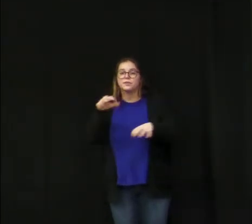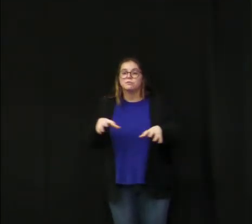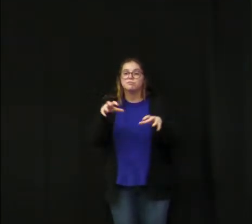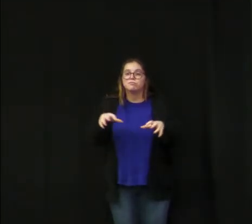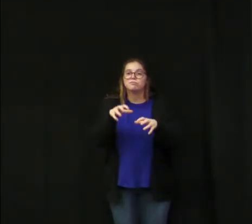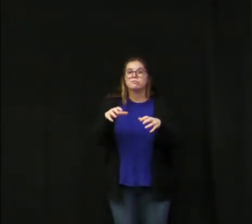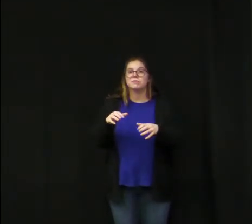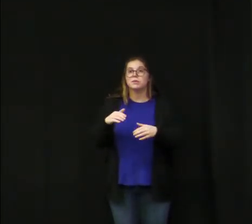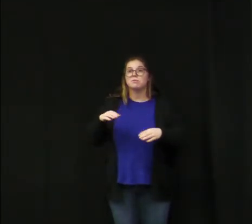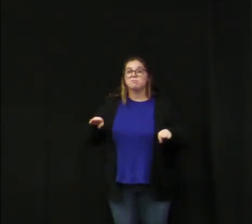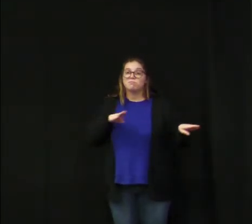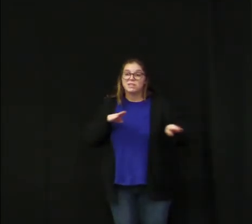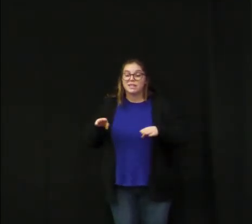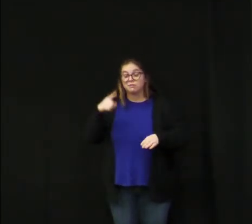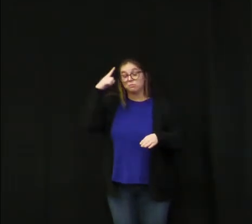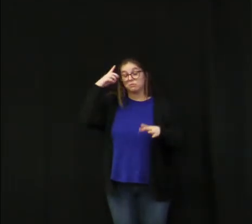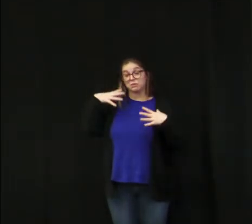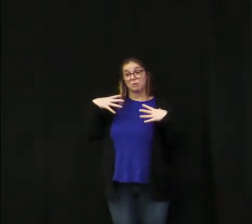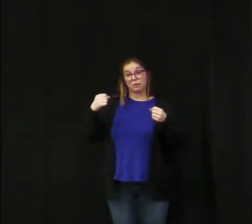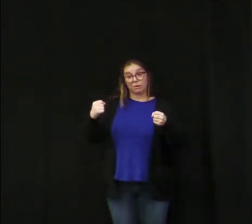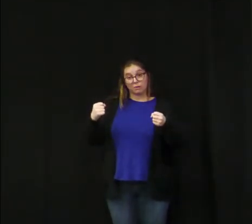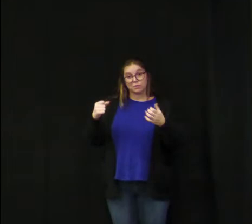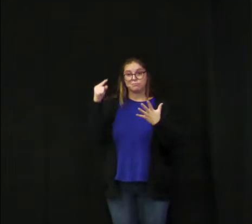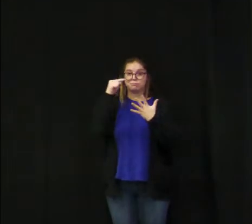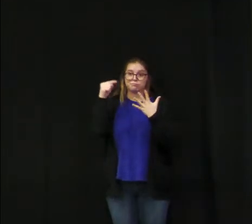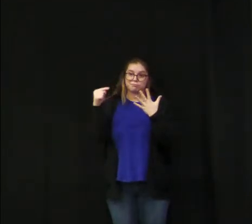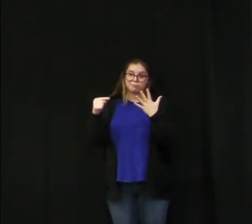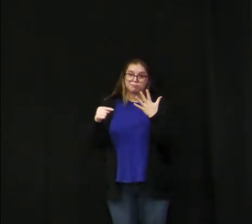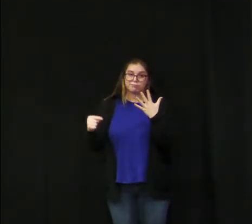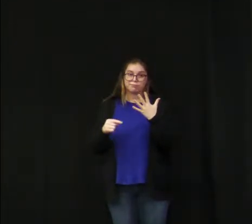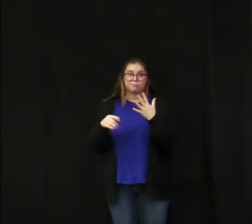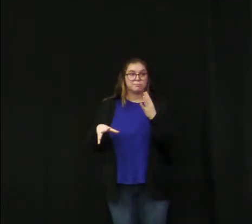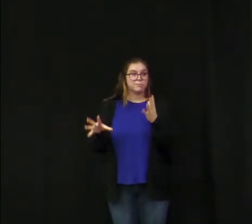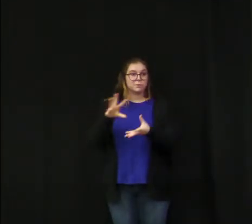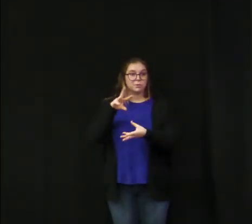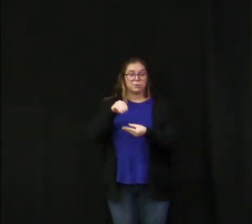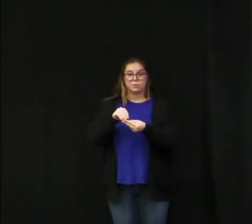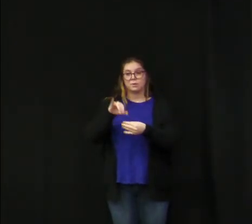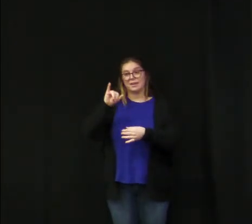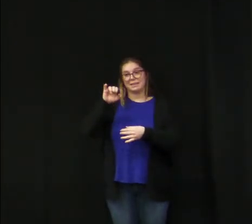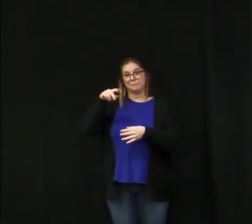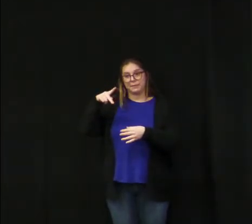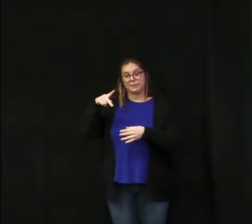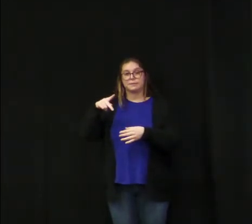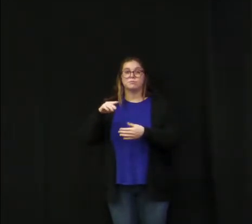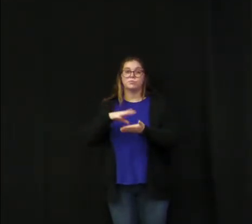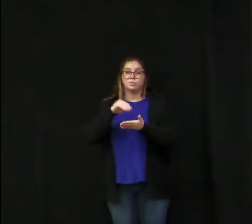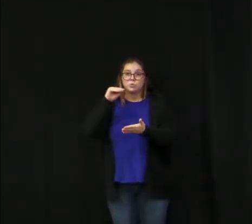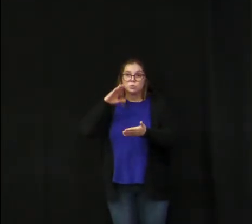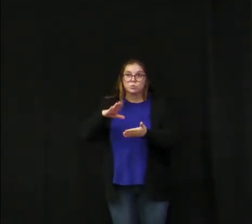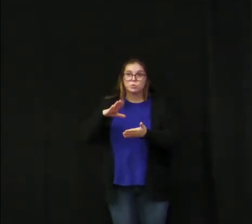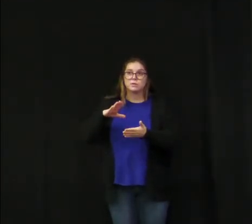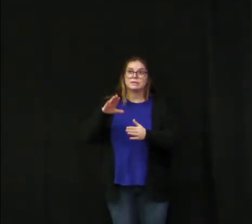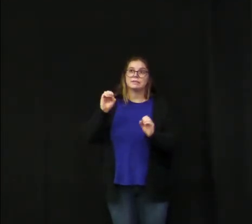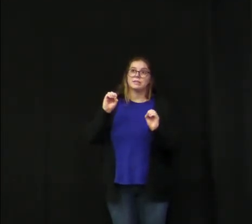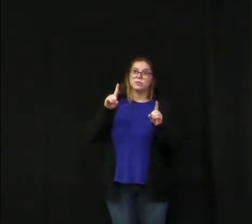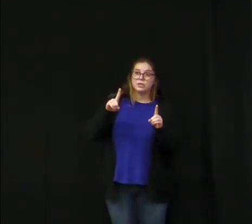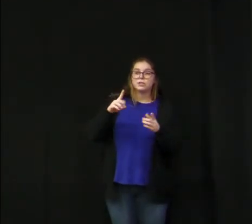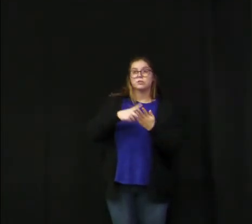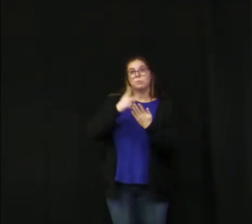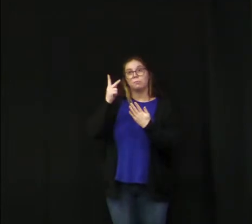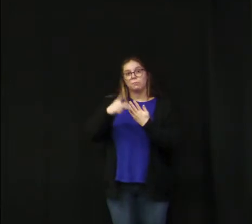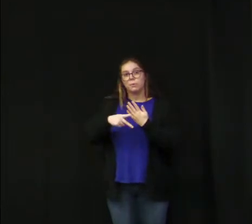behavior, mental health. So there are a lot of things that go into writing the IEP or into that student's education and